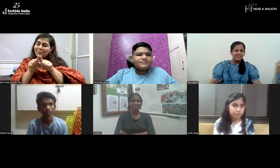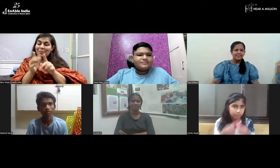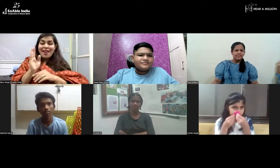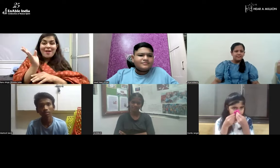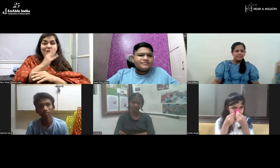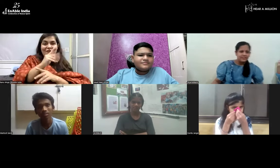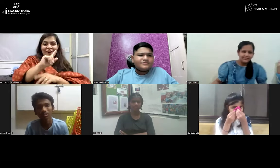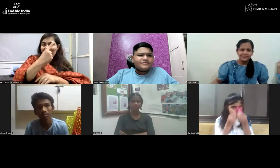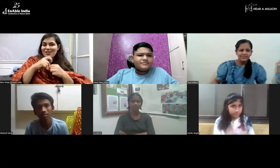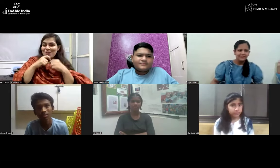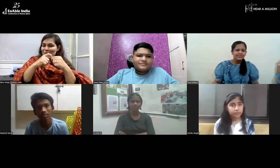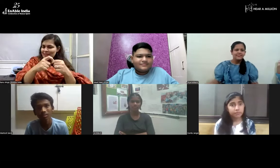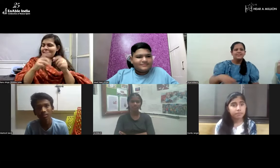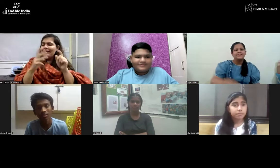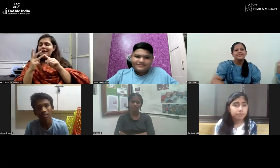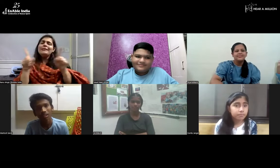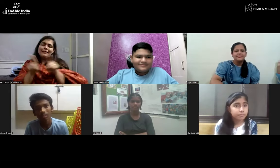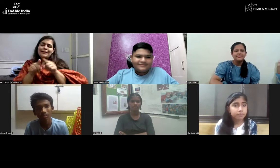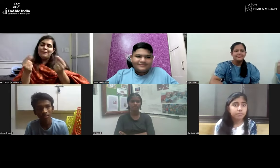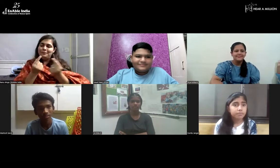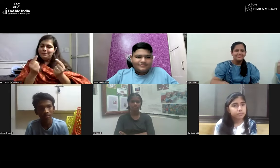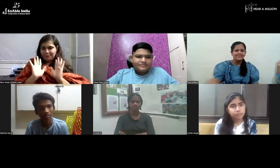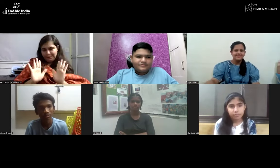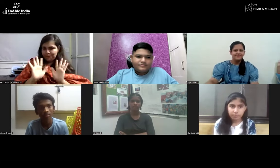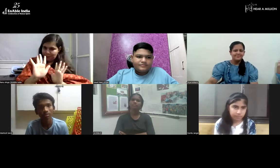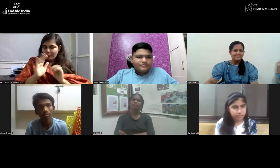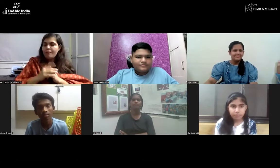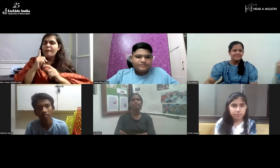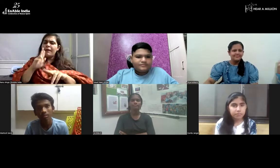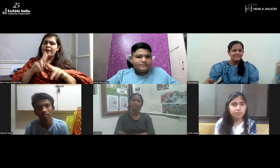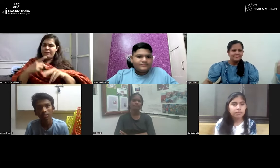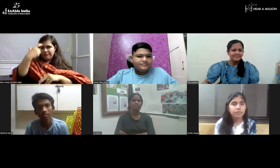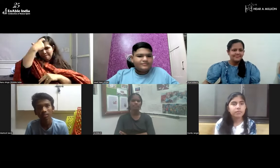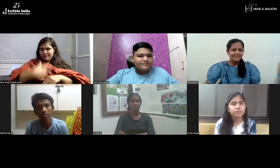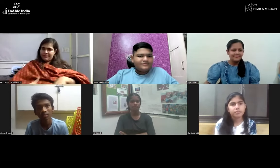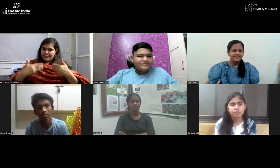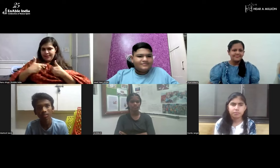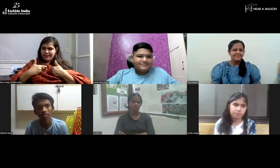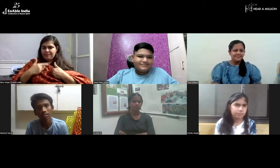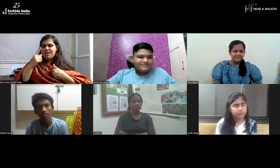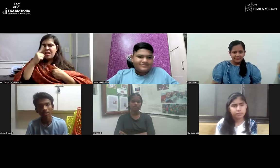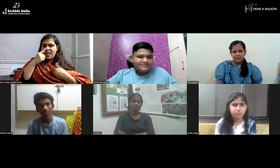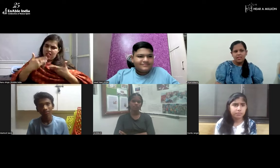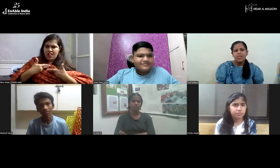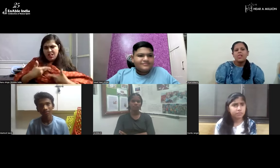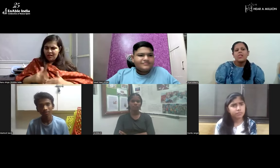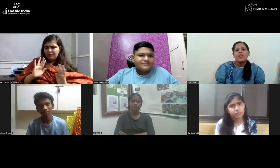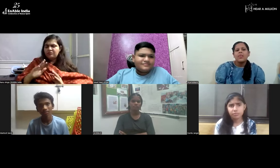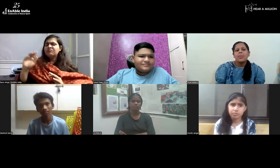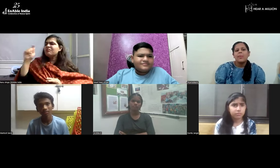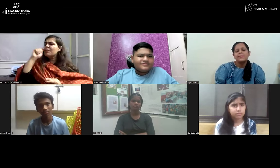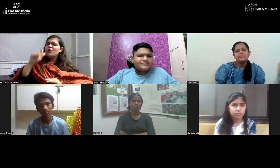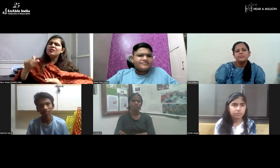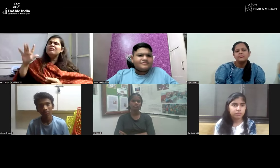you're right. Okay, Yeah, yes. It's important that you give another activity also. When you take away the phone, then